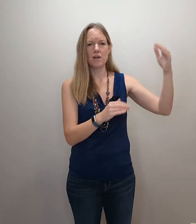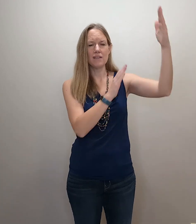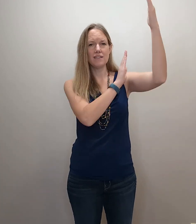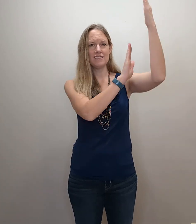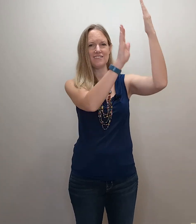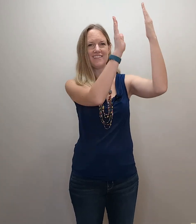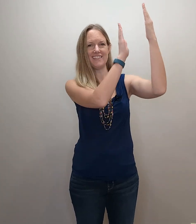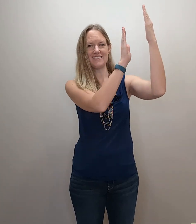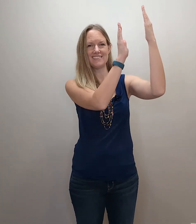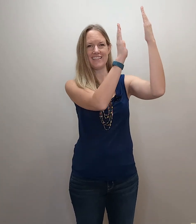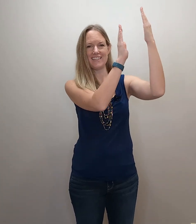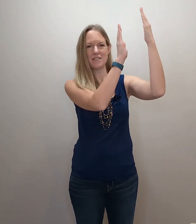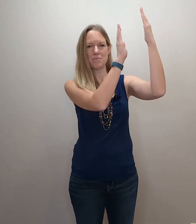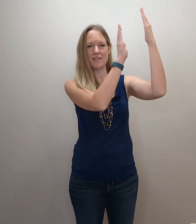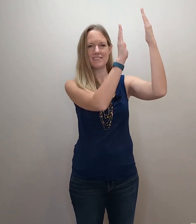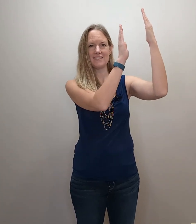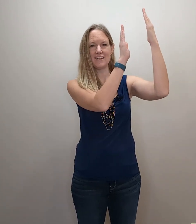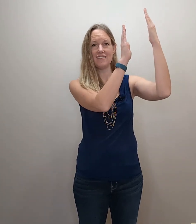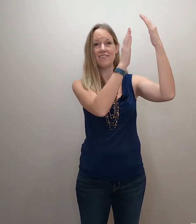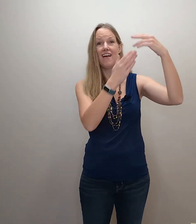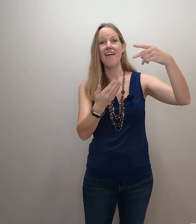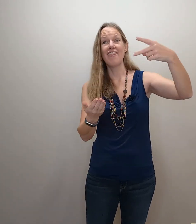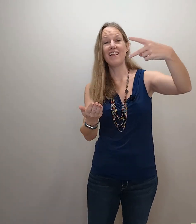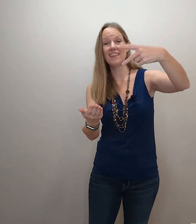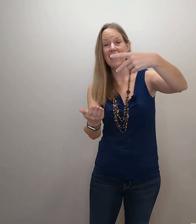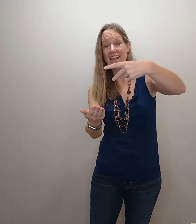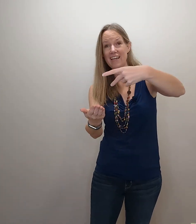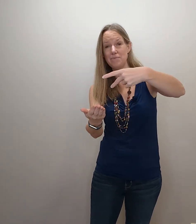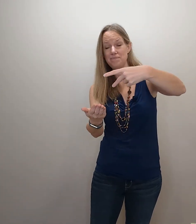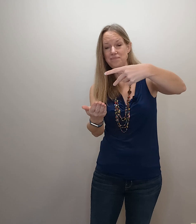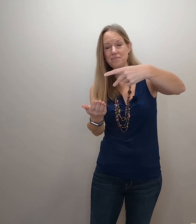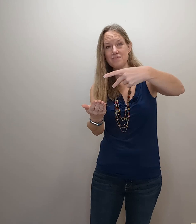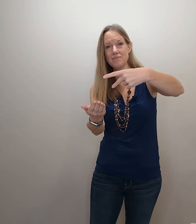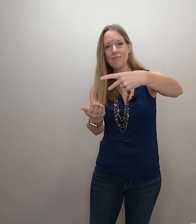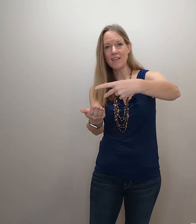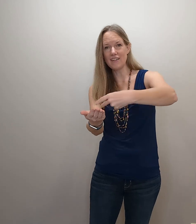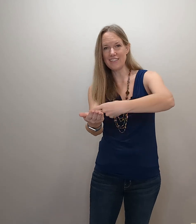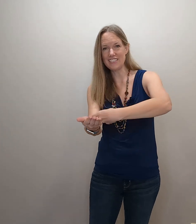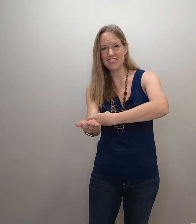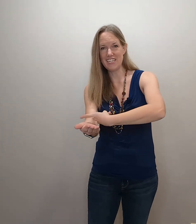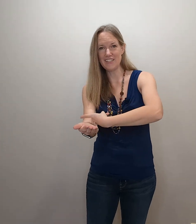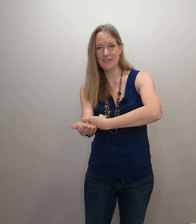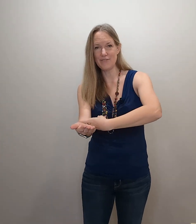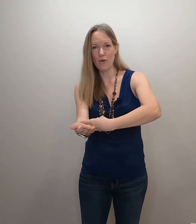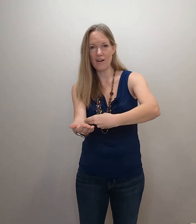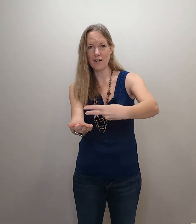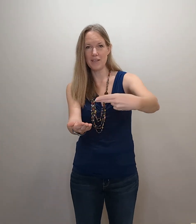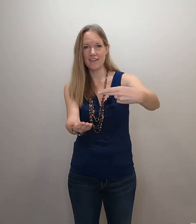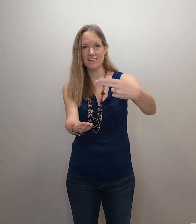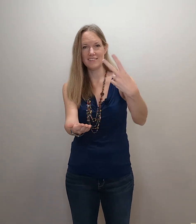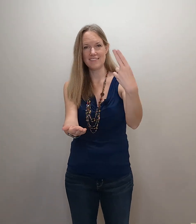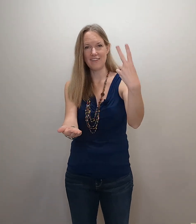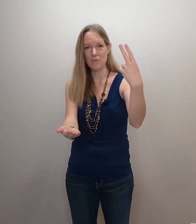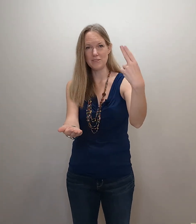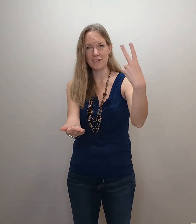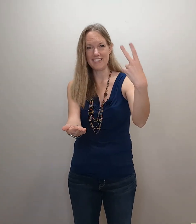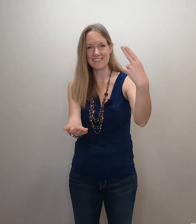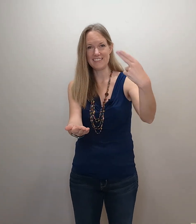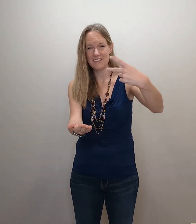probably going to do this, like in the presence of the Lamb. You're going to shear your forearm here, so almost making scissors